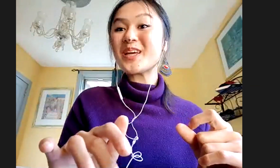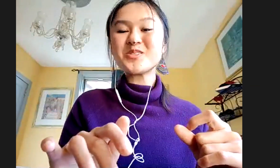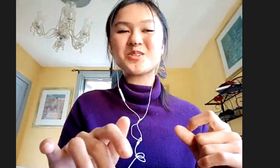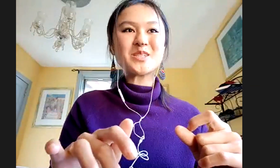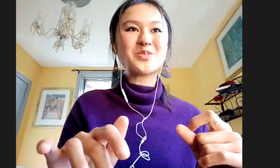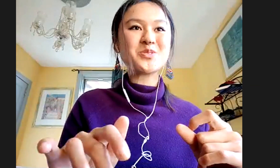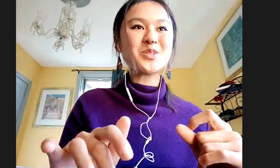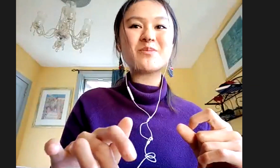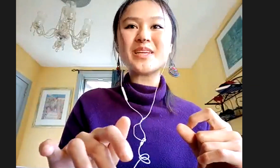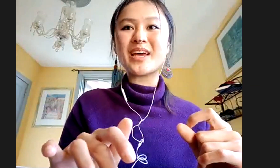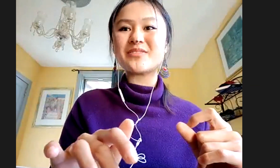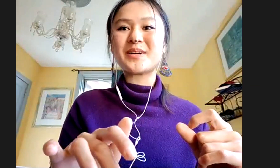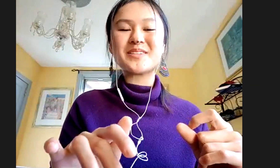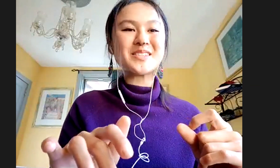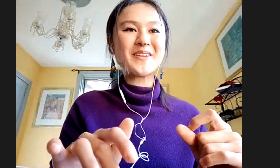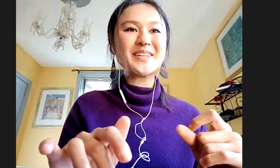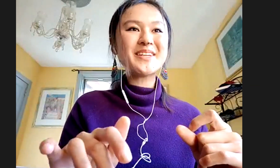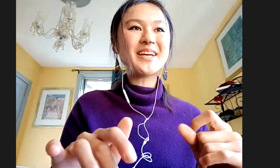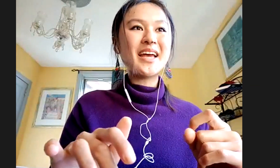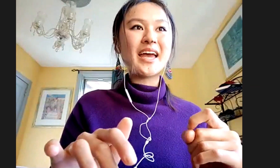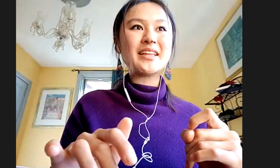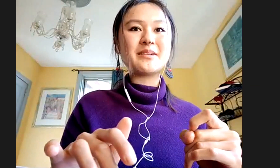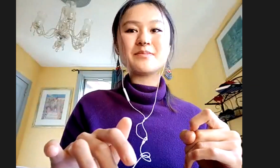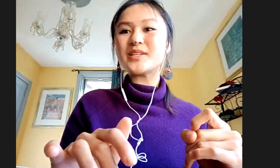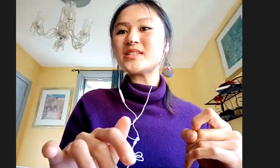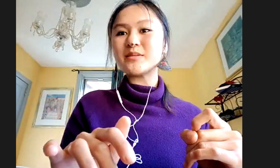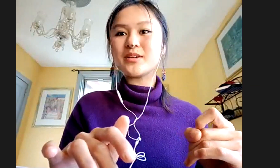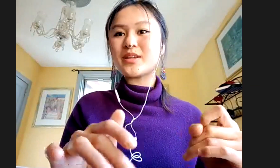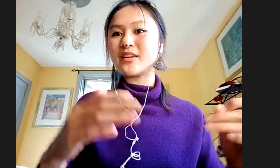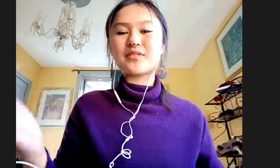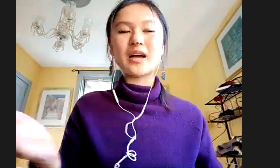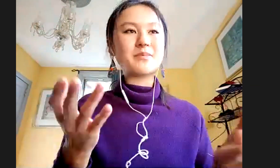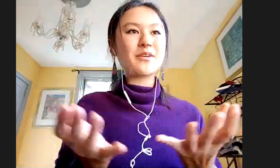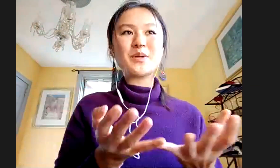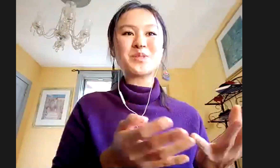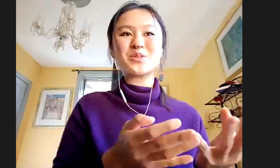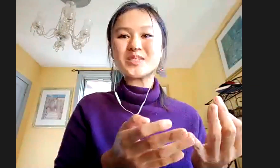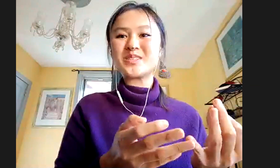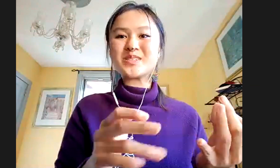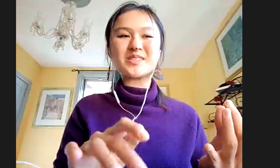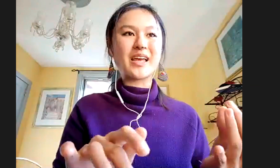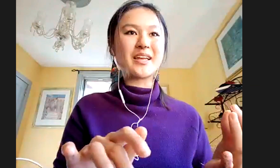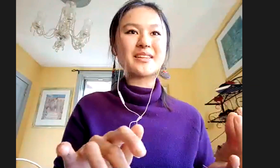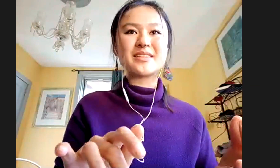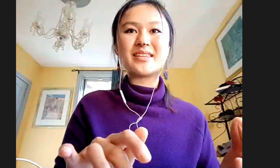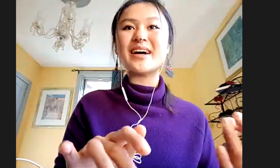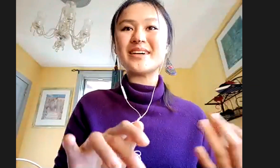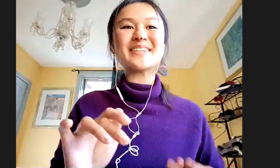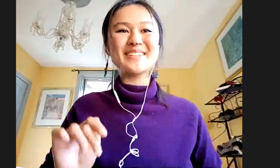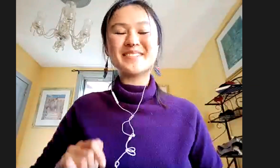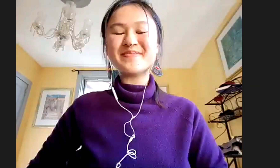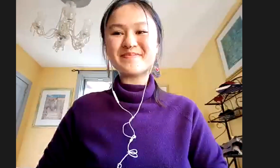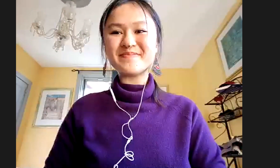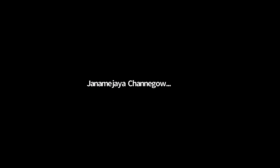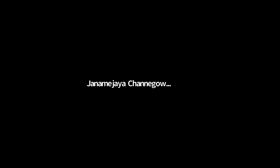So thank you so much for joining me and for participating. And please let me know like if I'm open to questions and yeah.